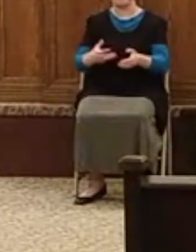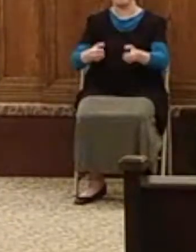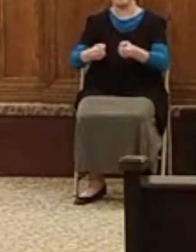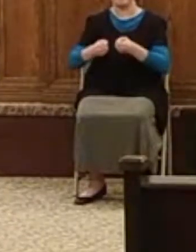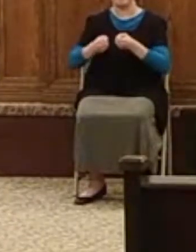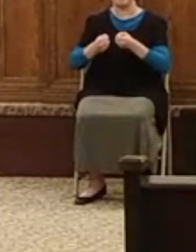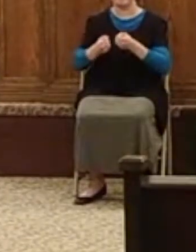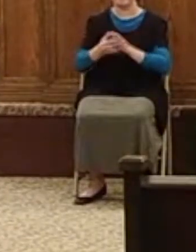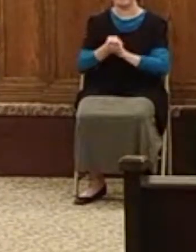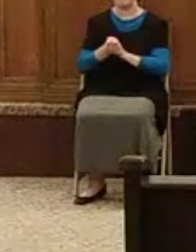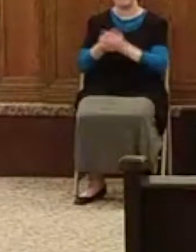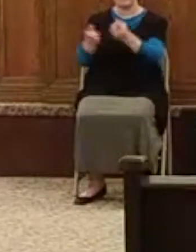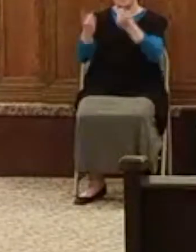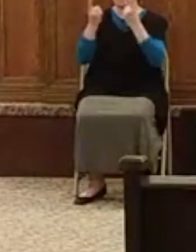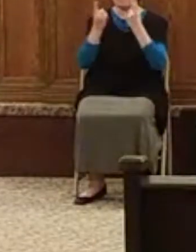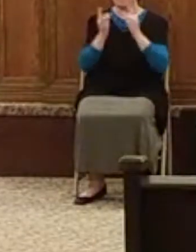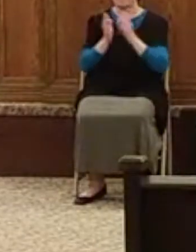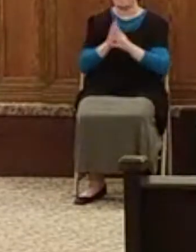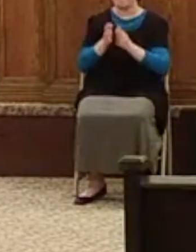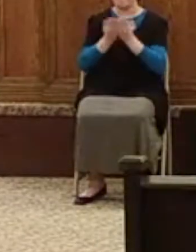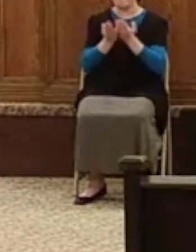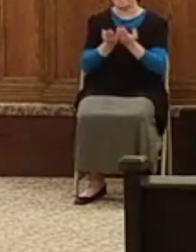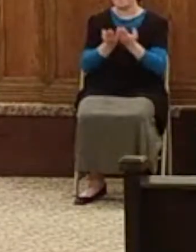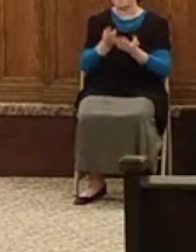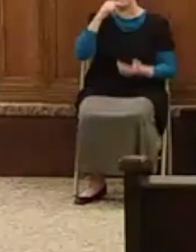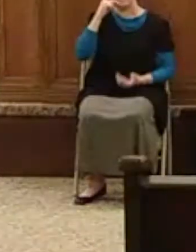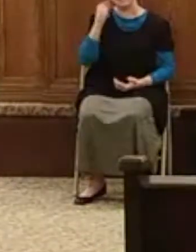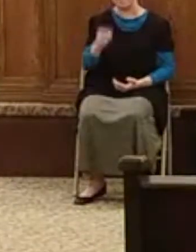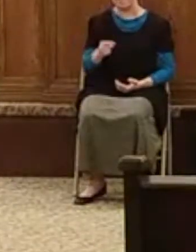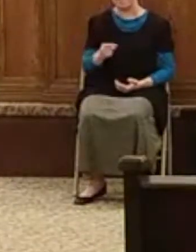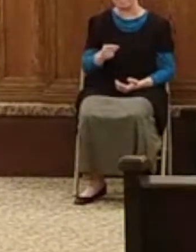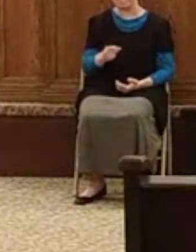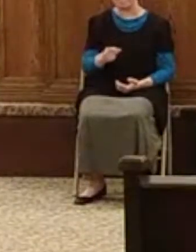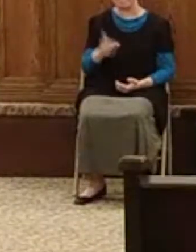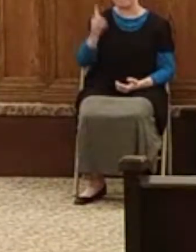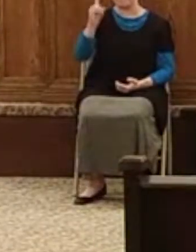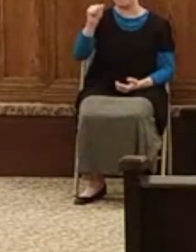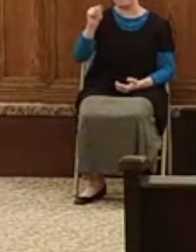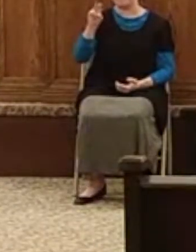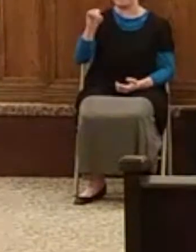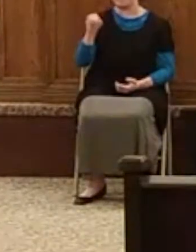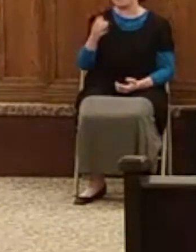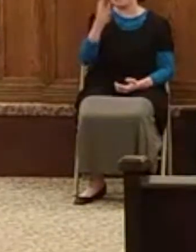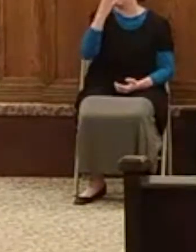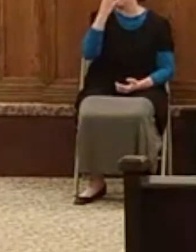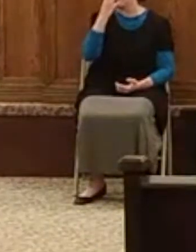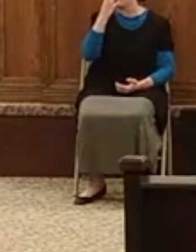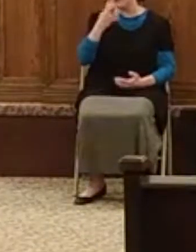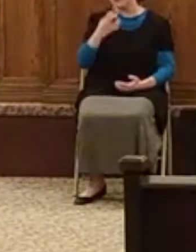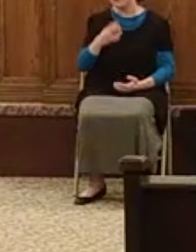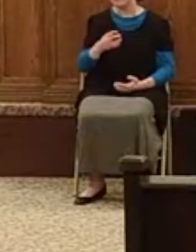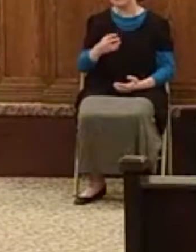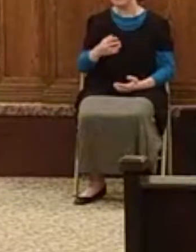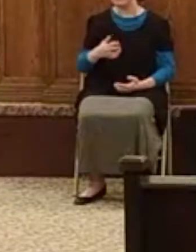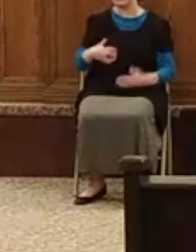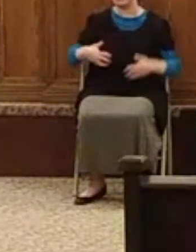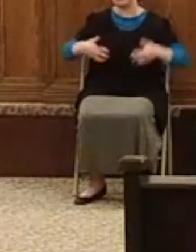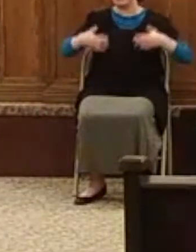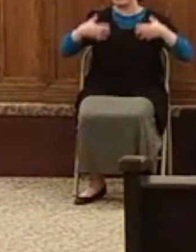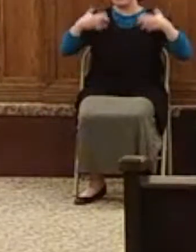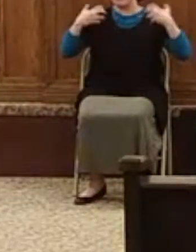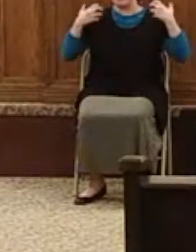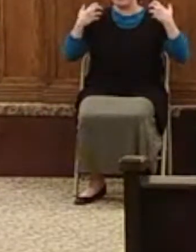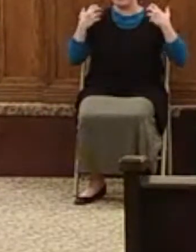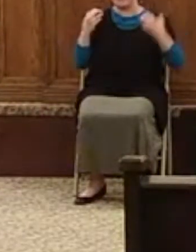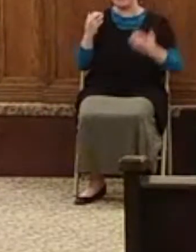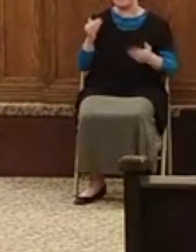the man that was come to him. The Bible said, and David's anger was greatly kindled against the